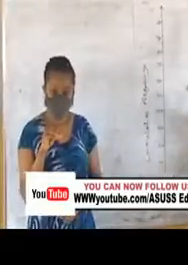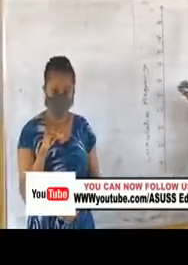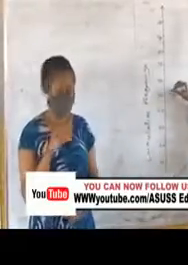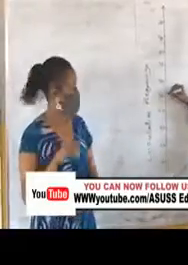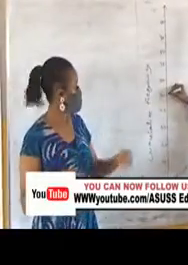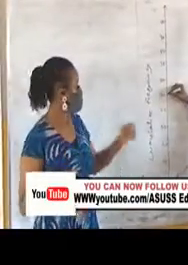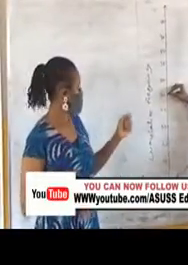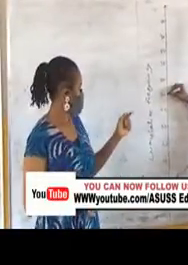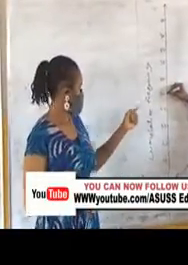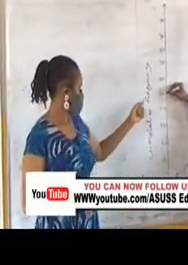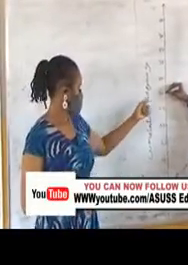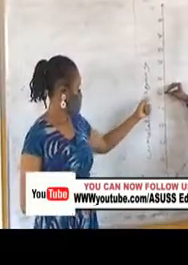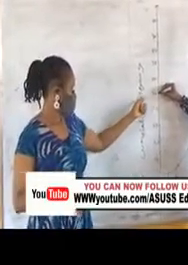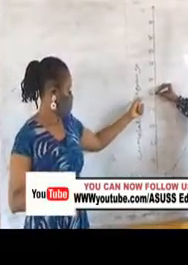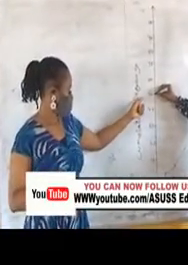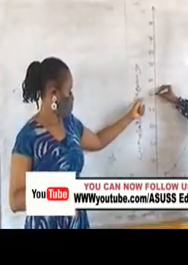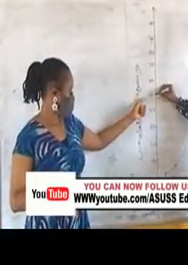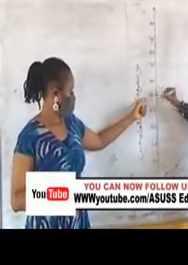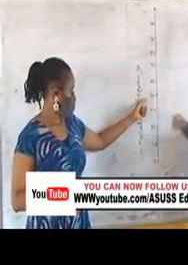This is where you have the 50.